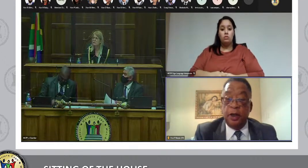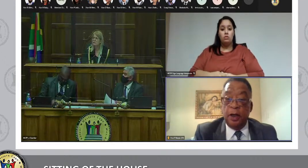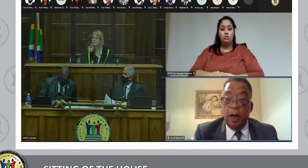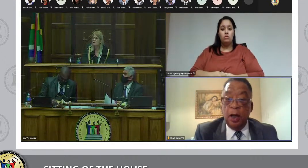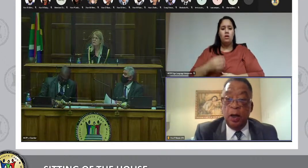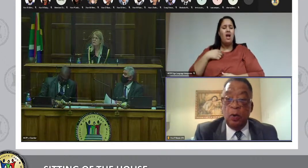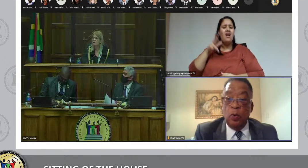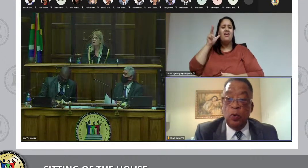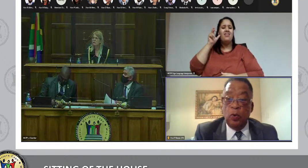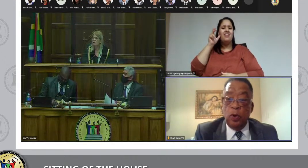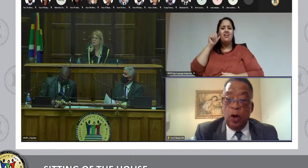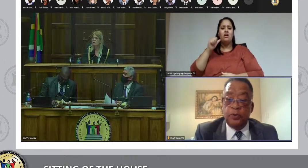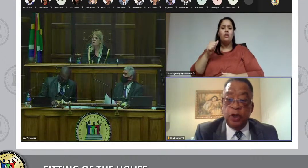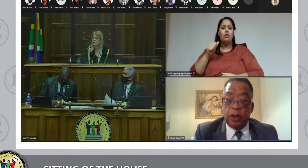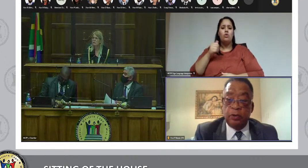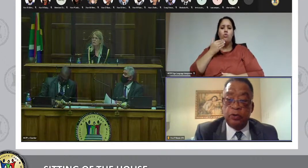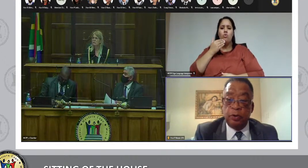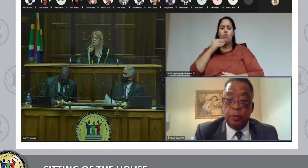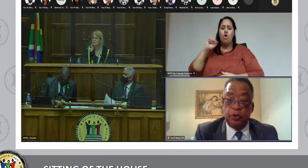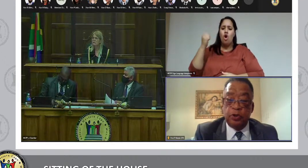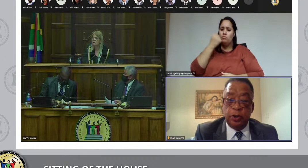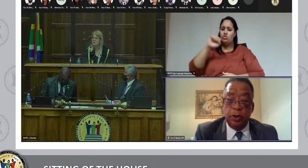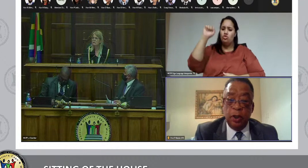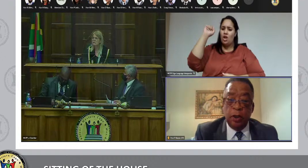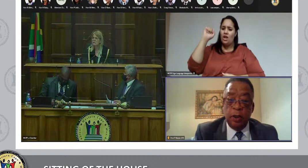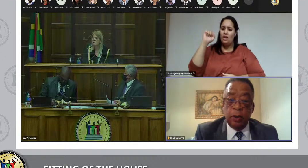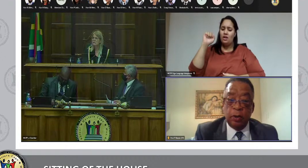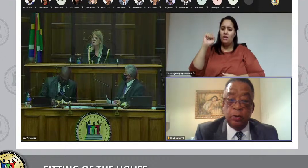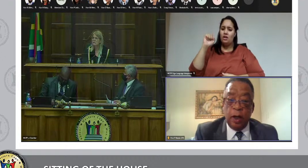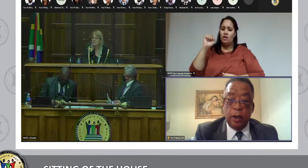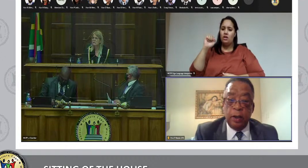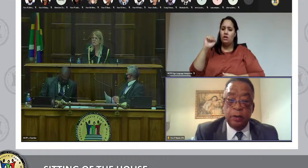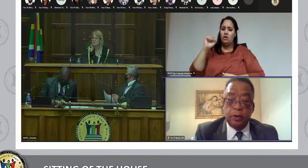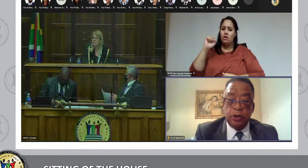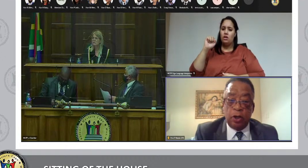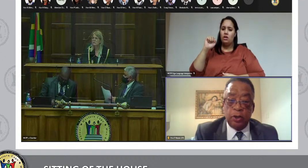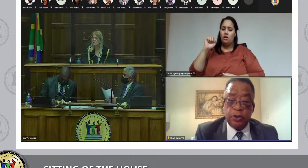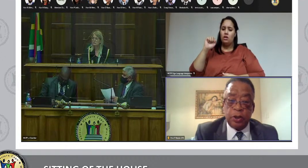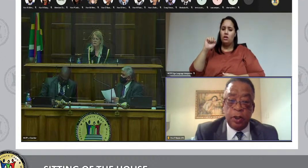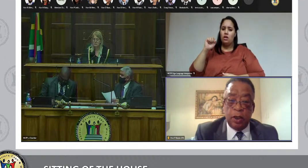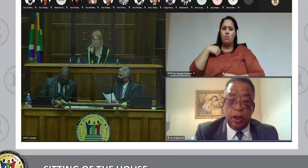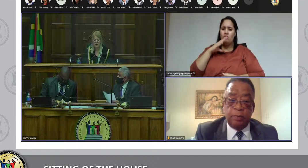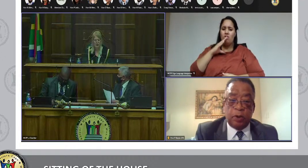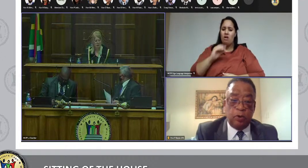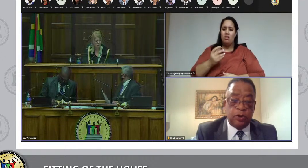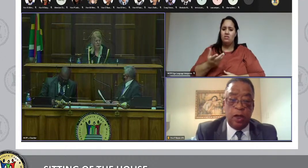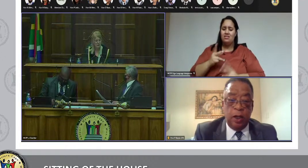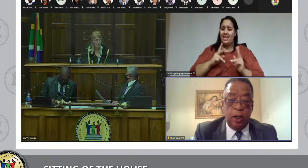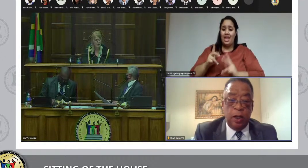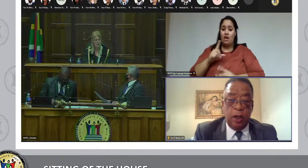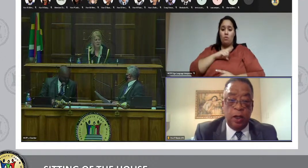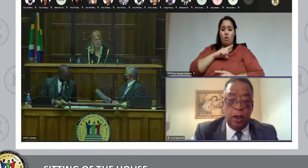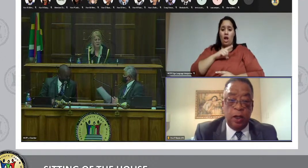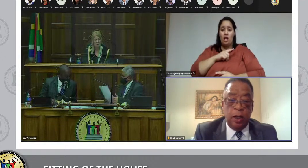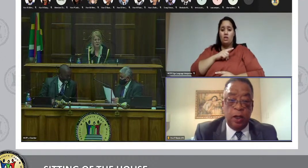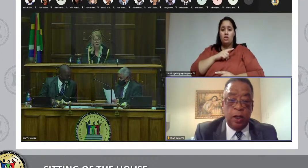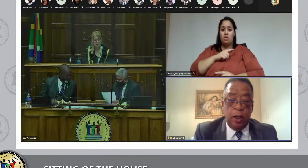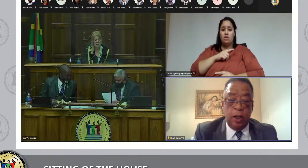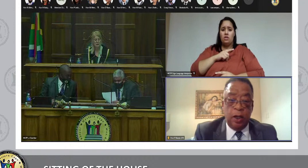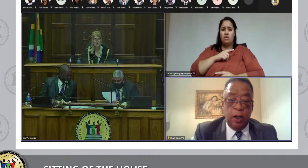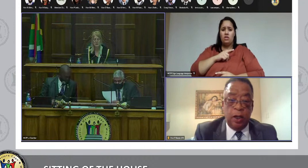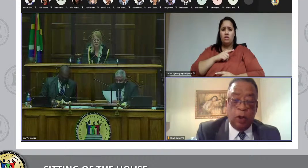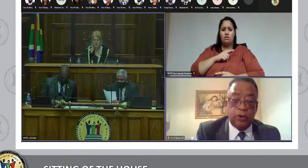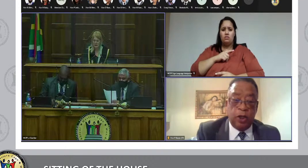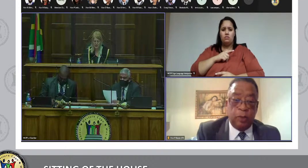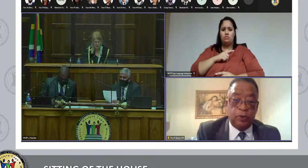didn't hear who objected to the motion. Could I just ask again, because it was interference